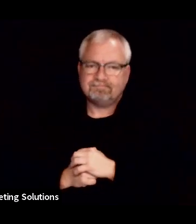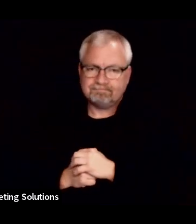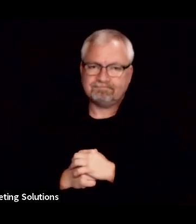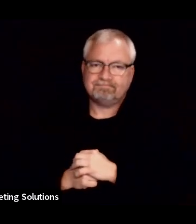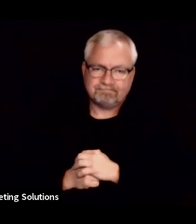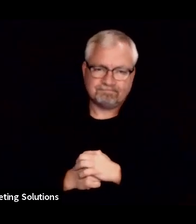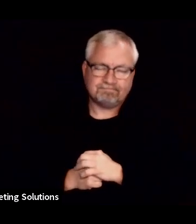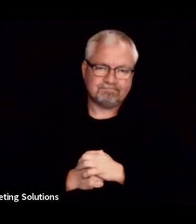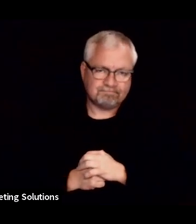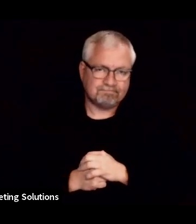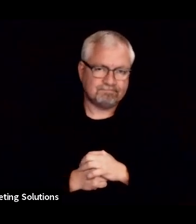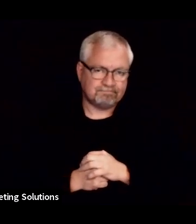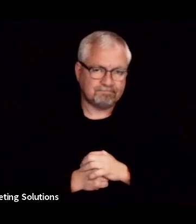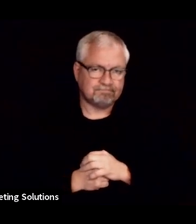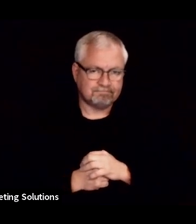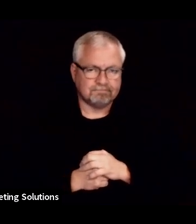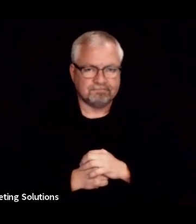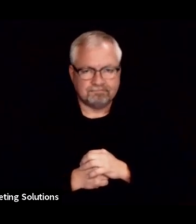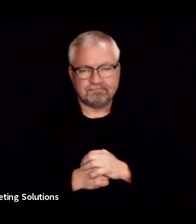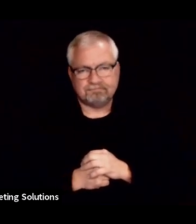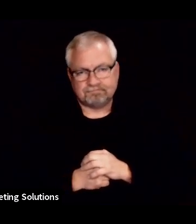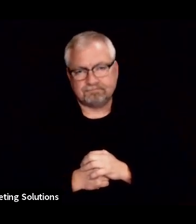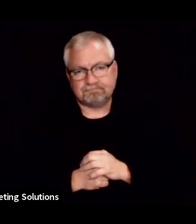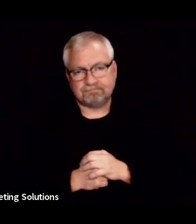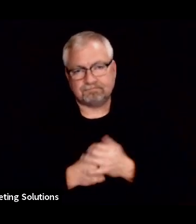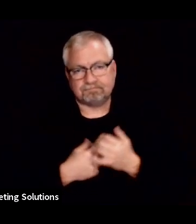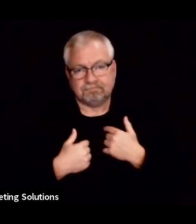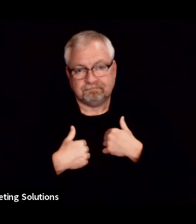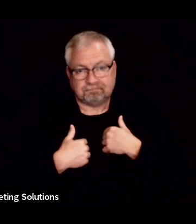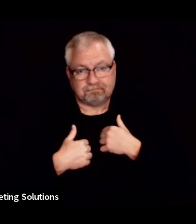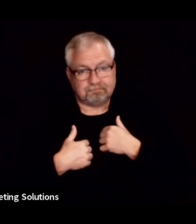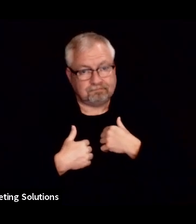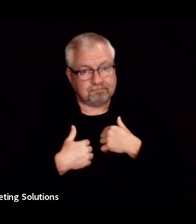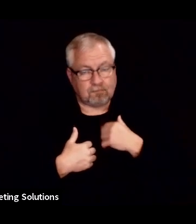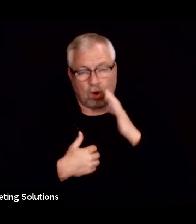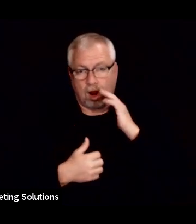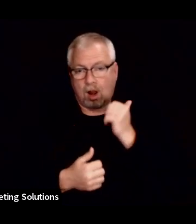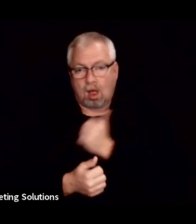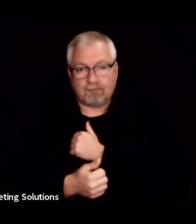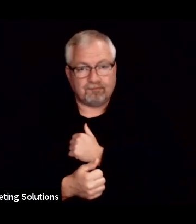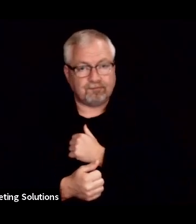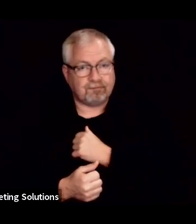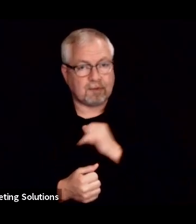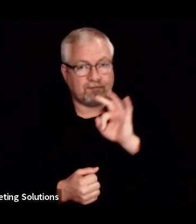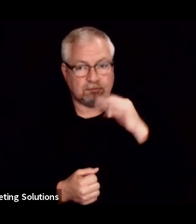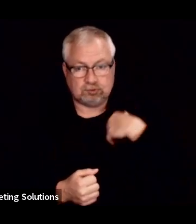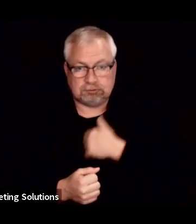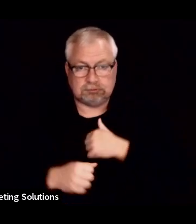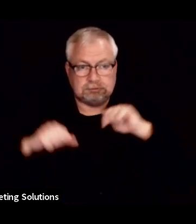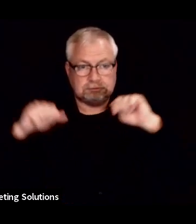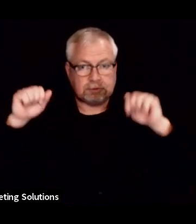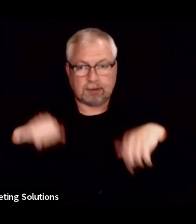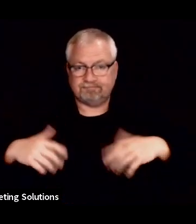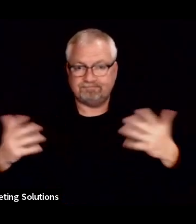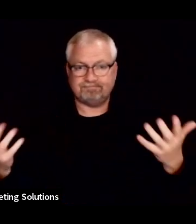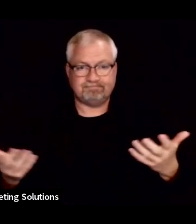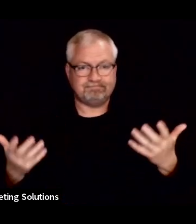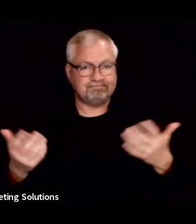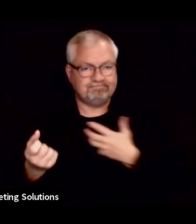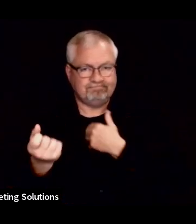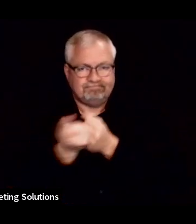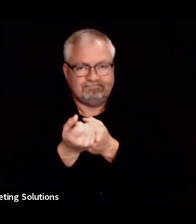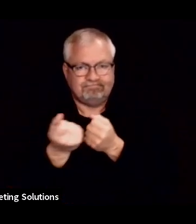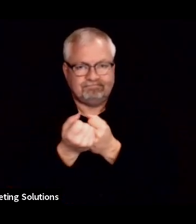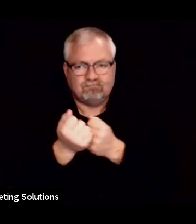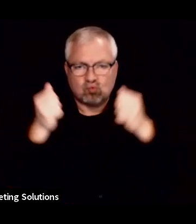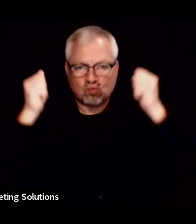think I would love it if we could just sort of rally around what we are getting better evidence